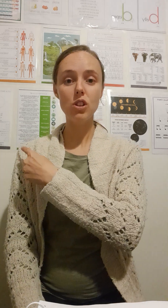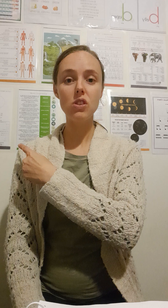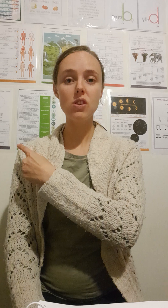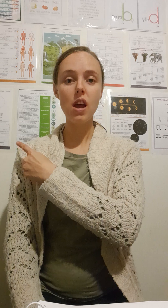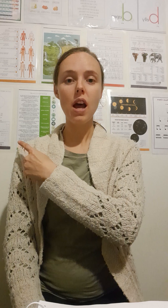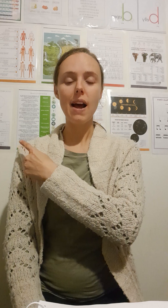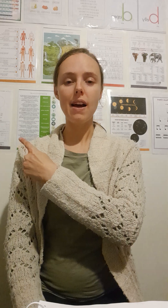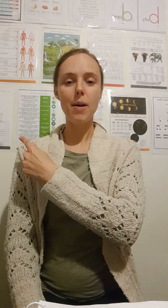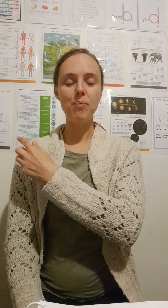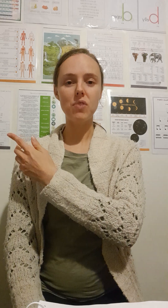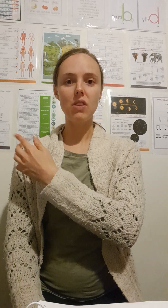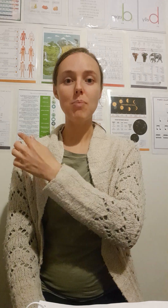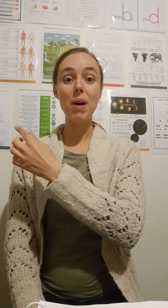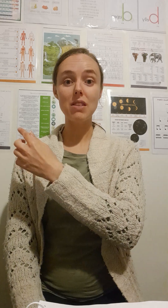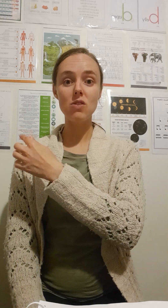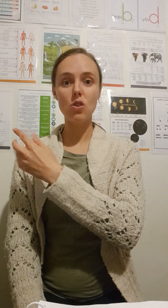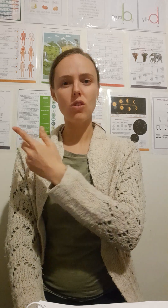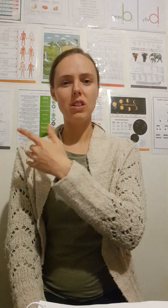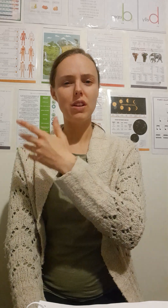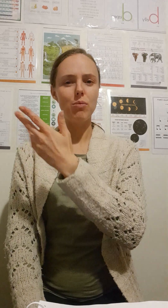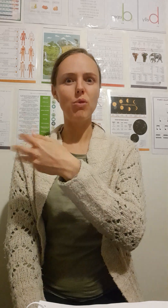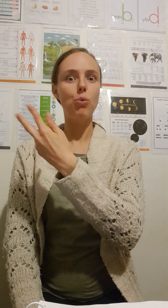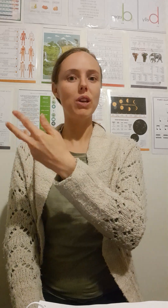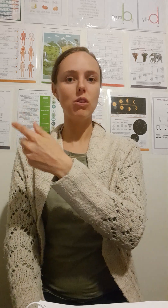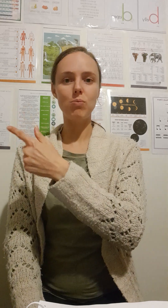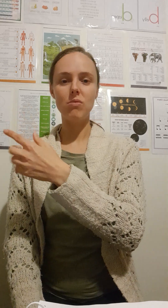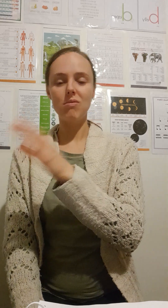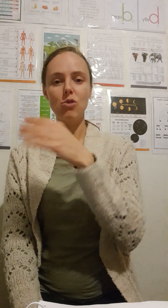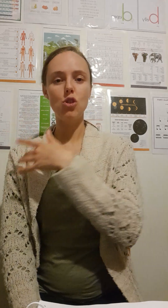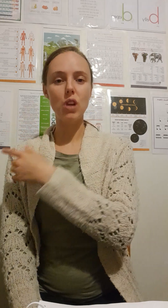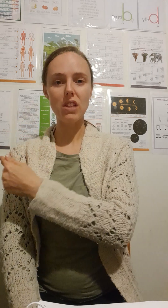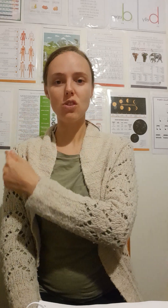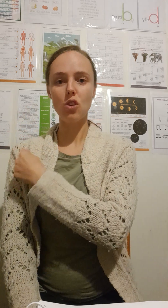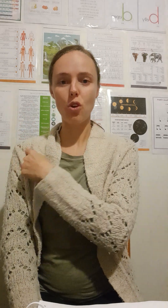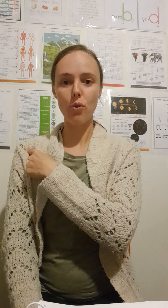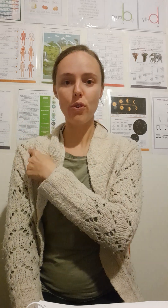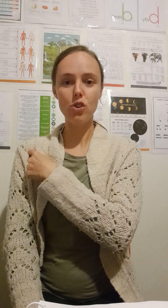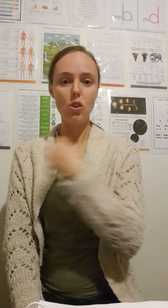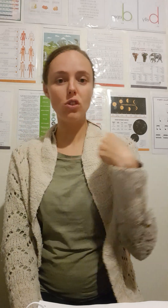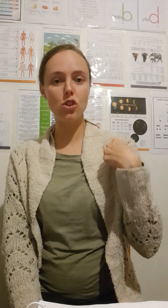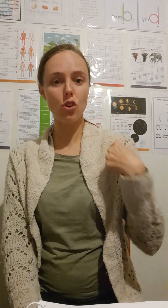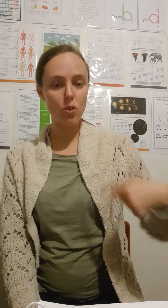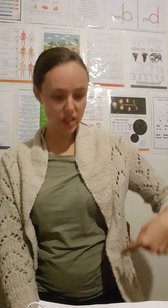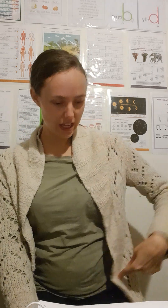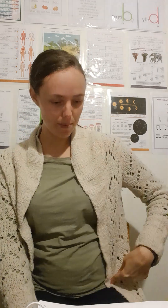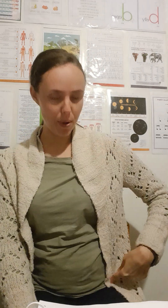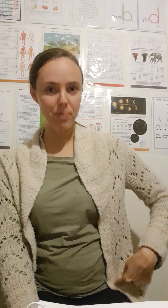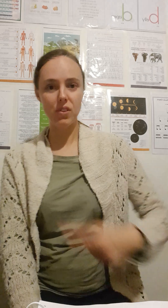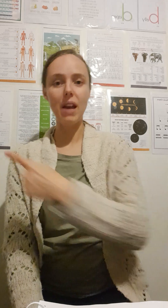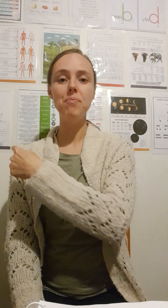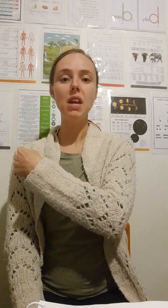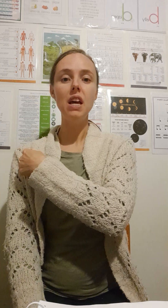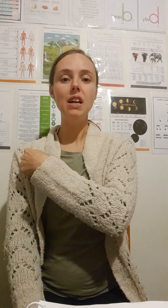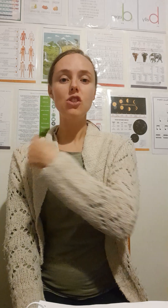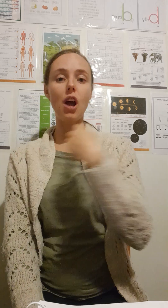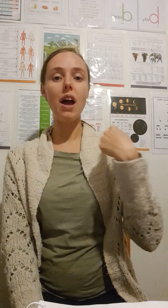is the buttons on their royal tunics. So shoulder, shoulder, hip. Okay.